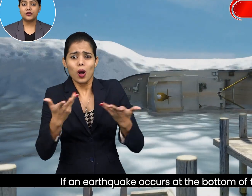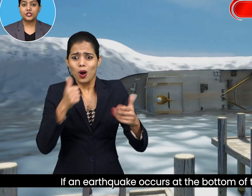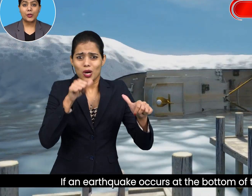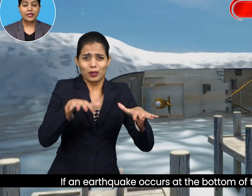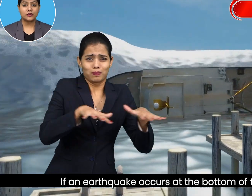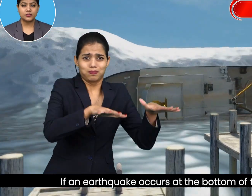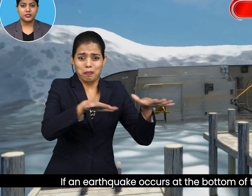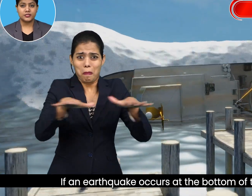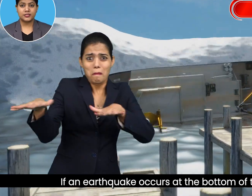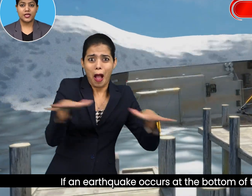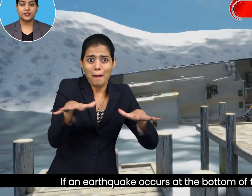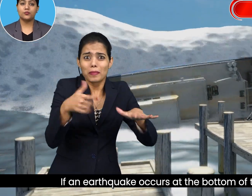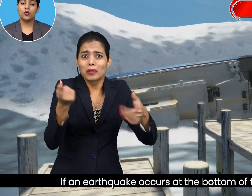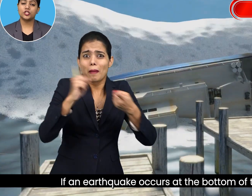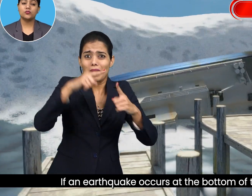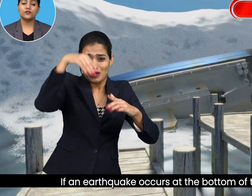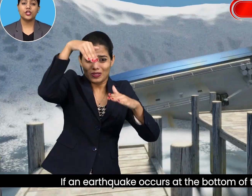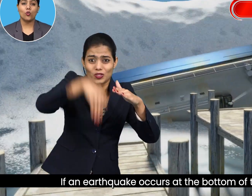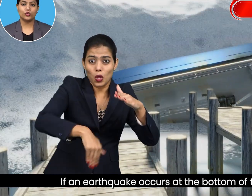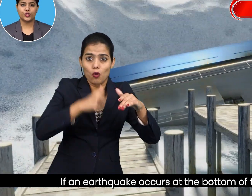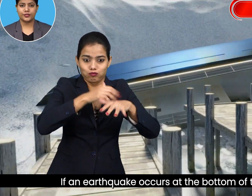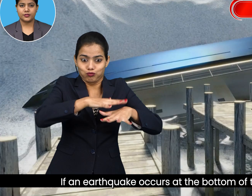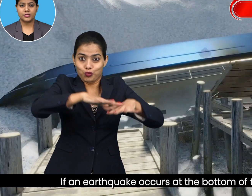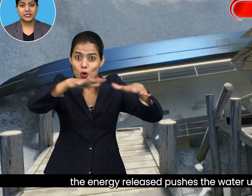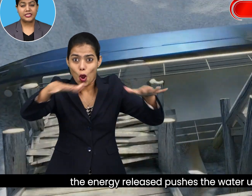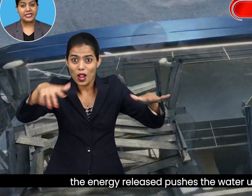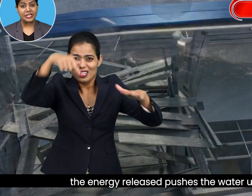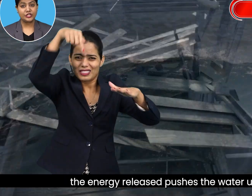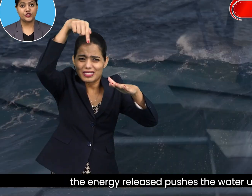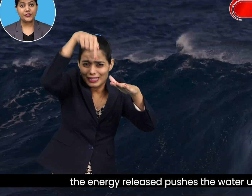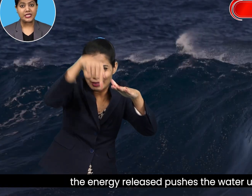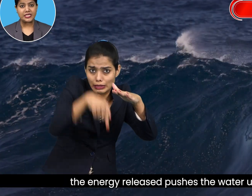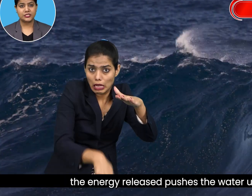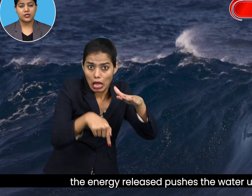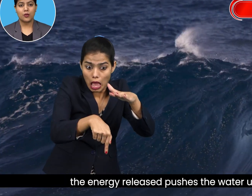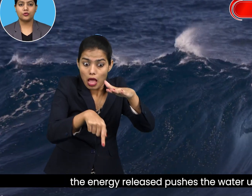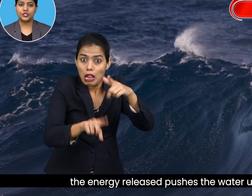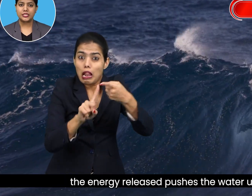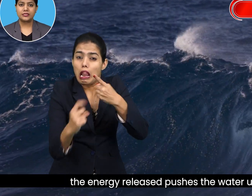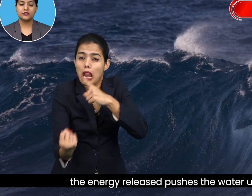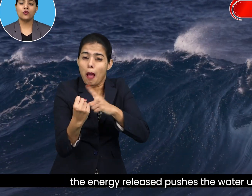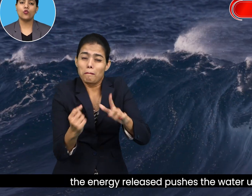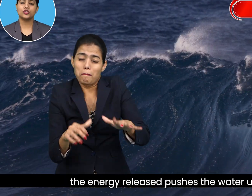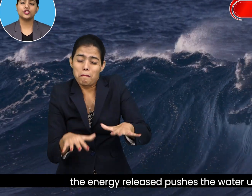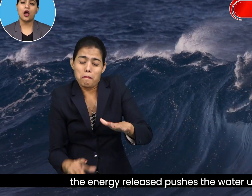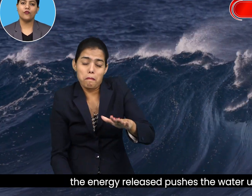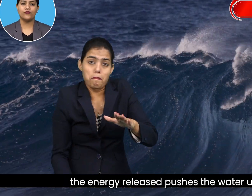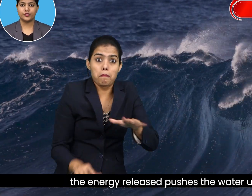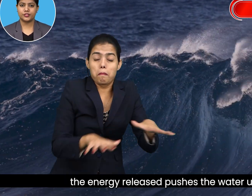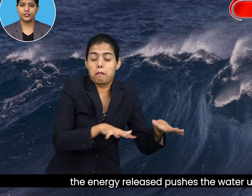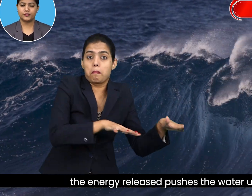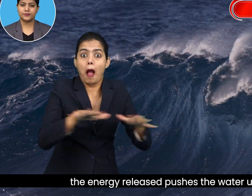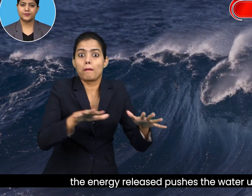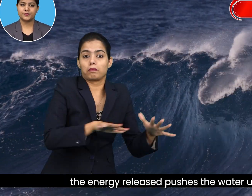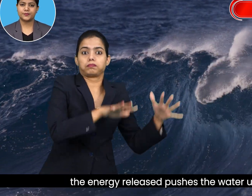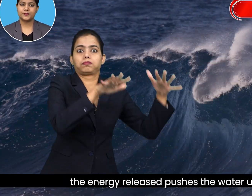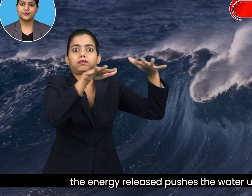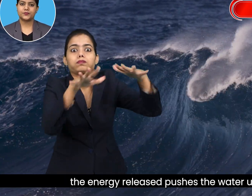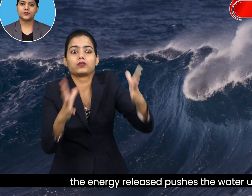If an earthquake occurs at the bottom of the ocean, the energy released pushes the water